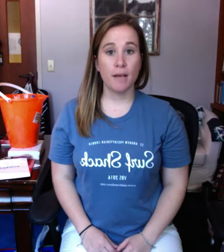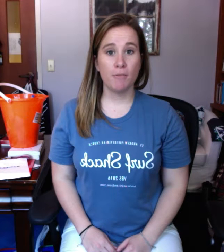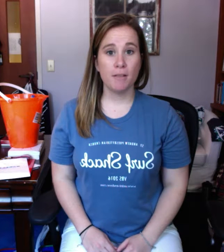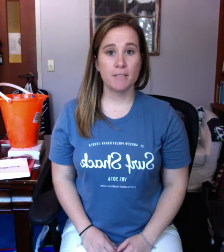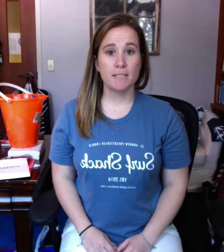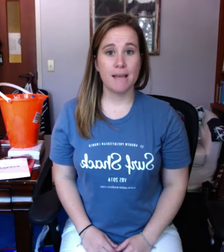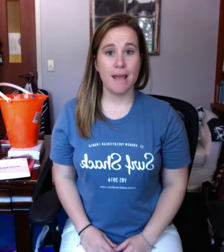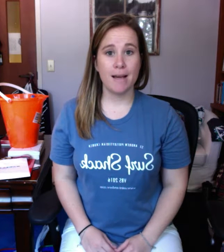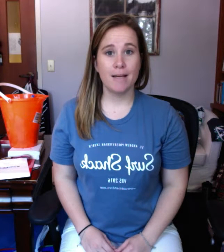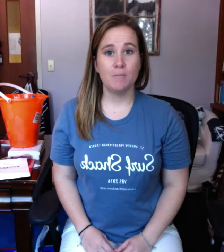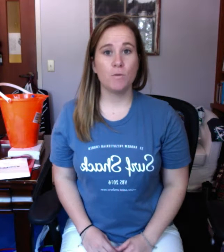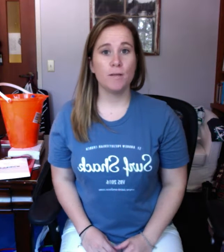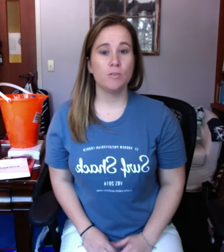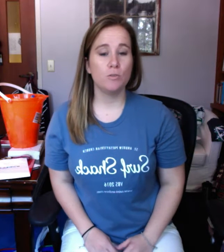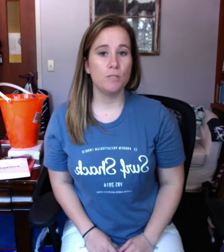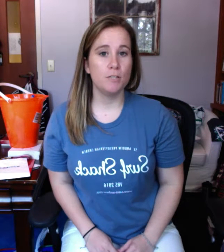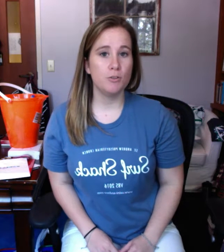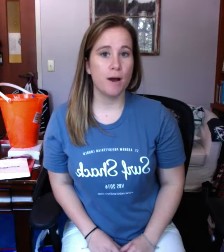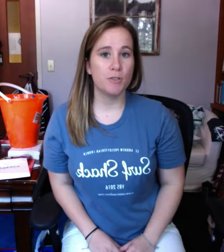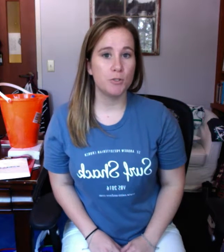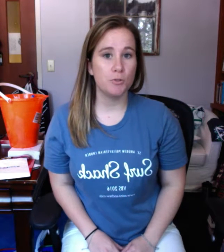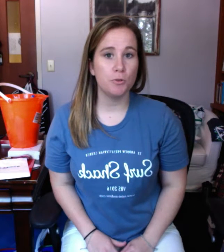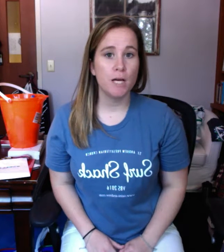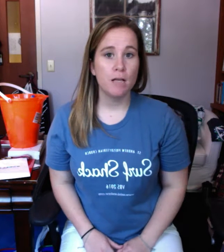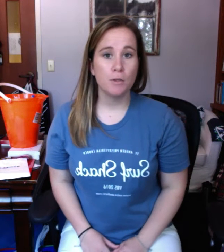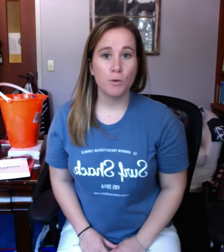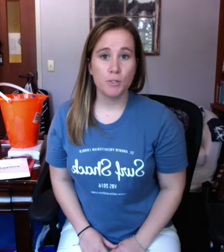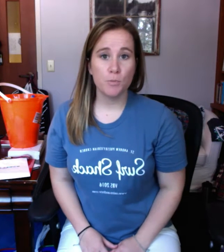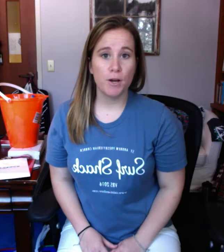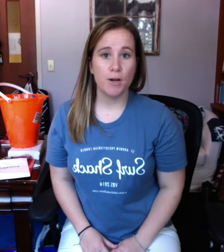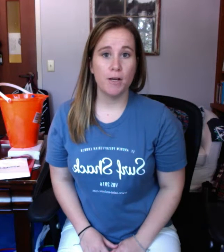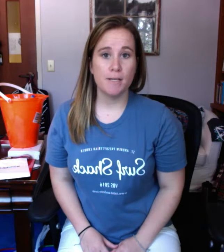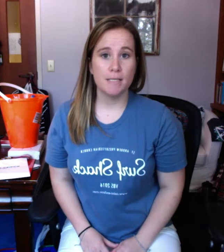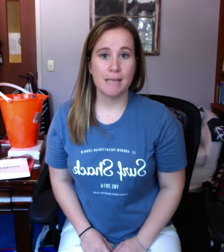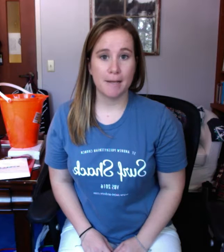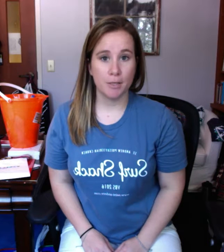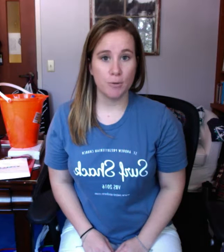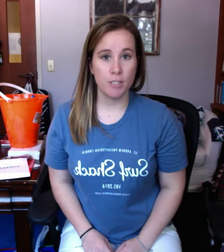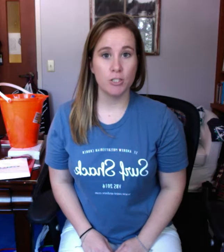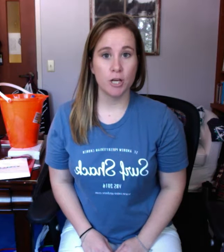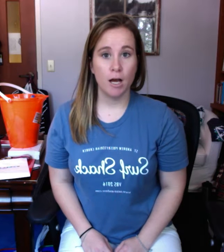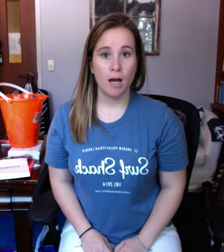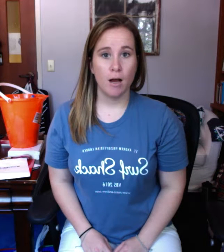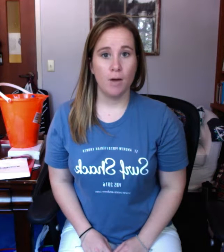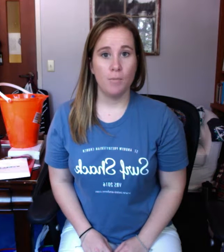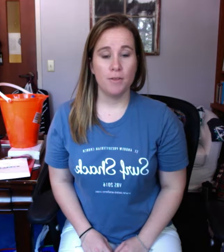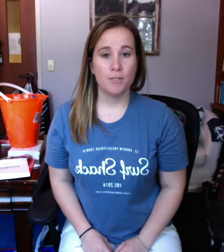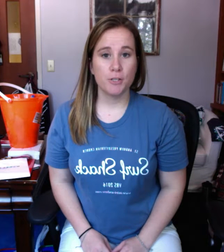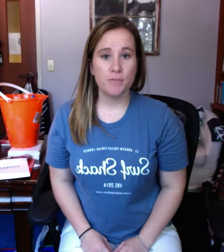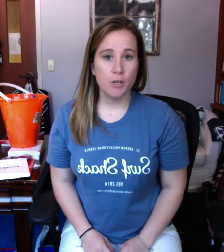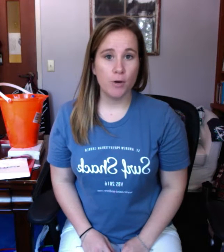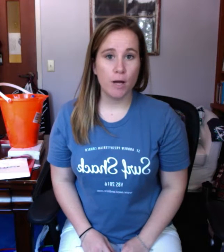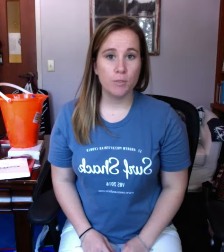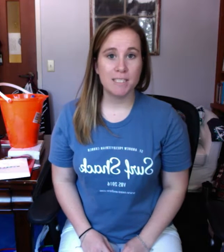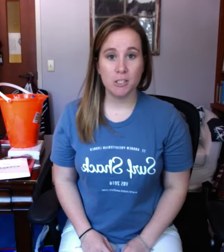Hey friends, today I'm going to teach you how to do the Lord's Prayer in sign language. This first video I will teach you